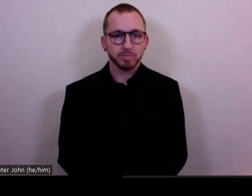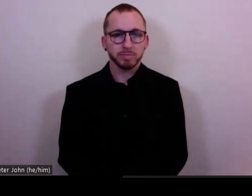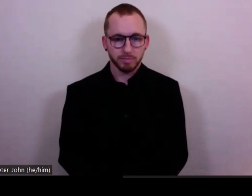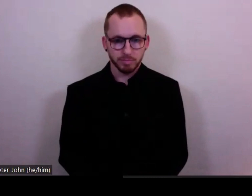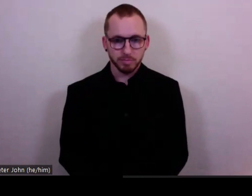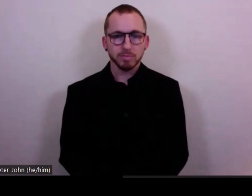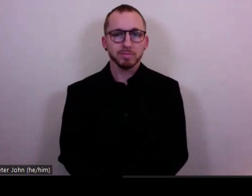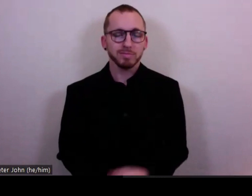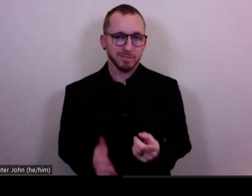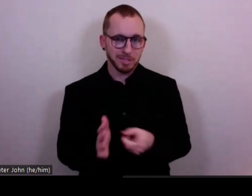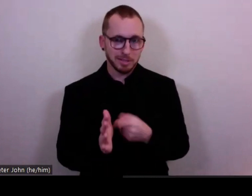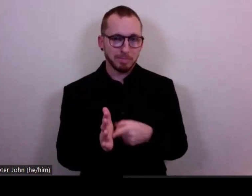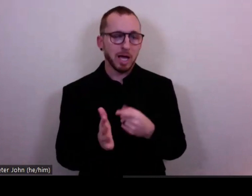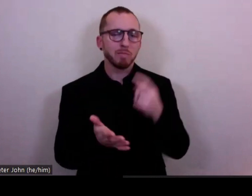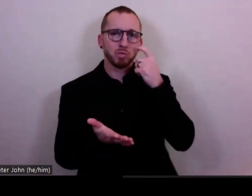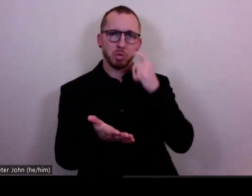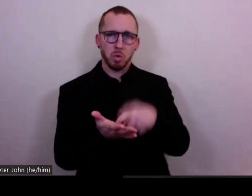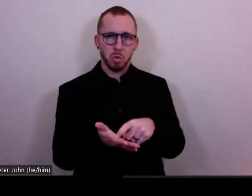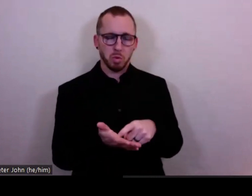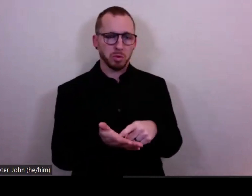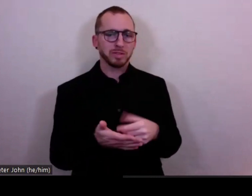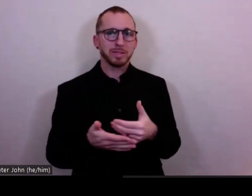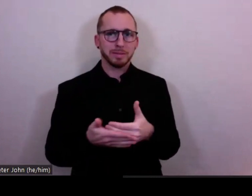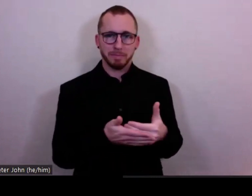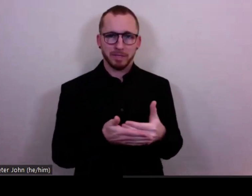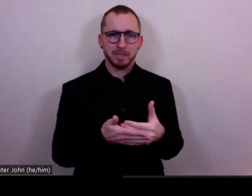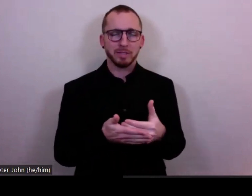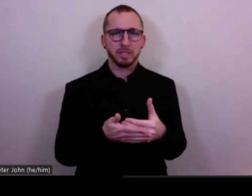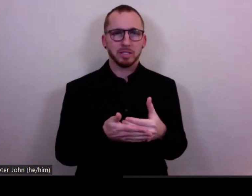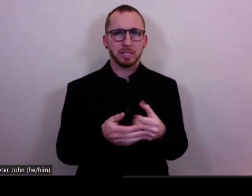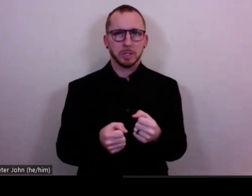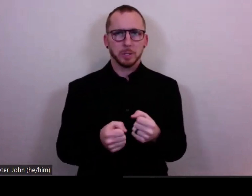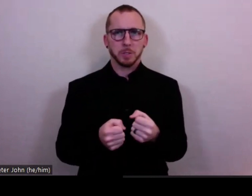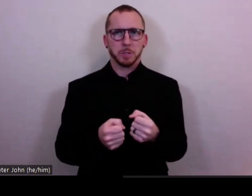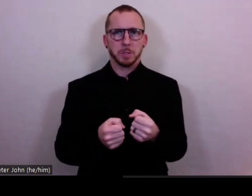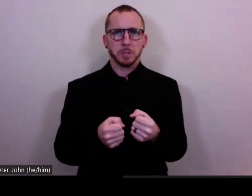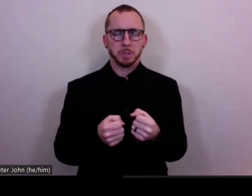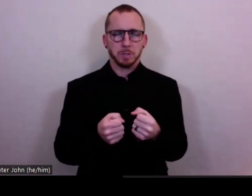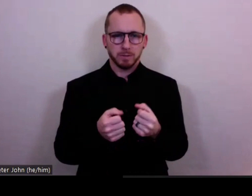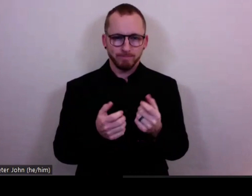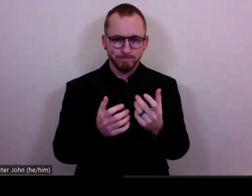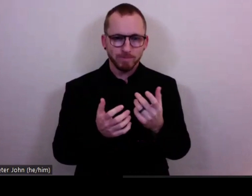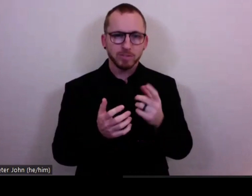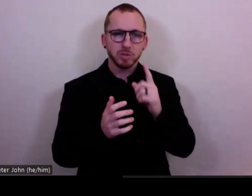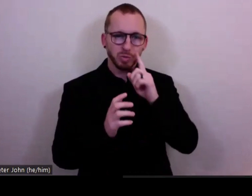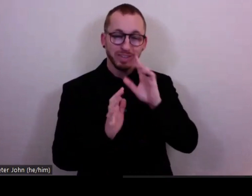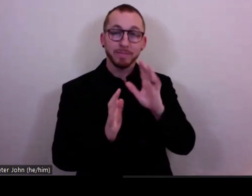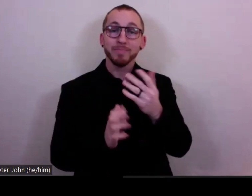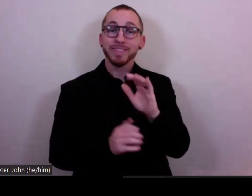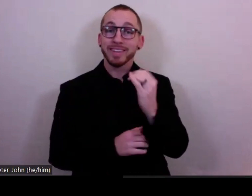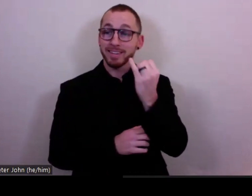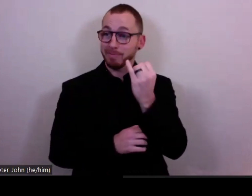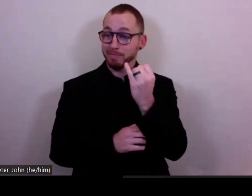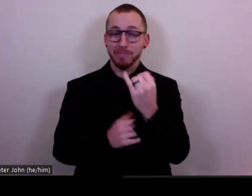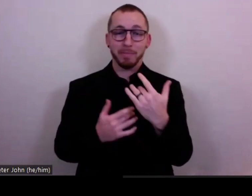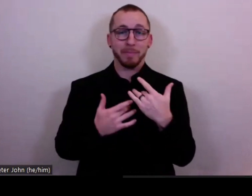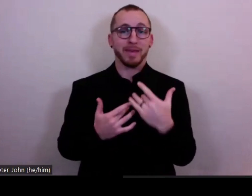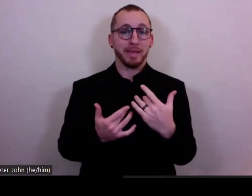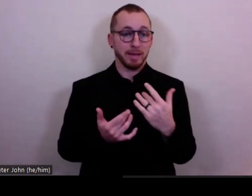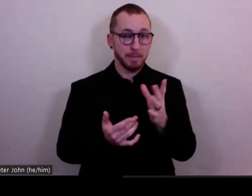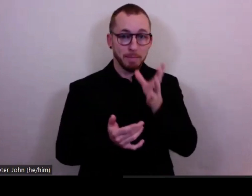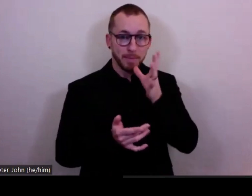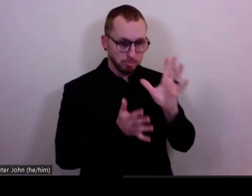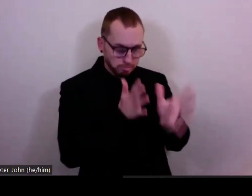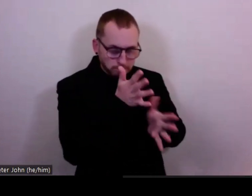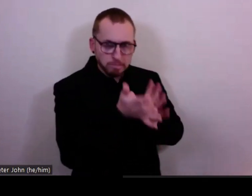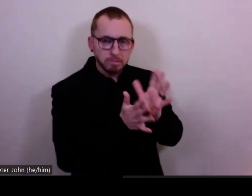back from their primary caregiver. And so we'll see that a lot for little ones. And you